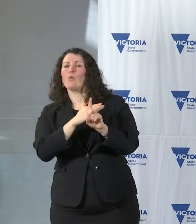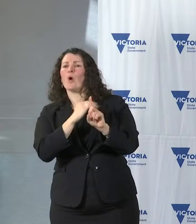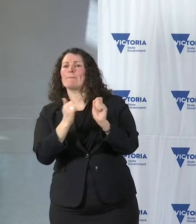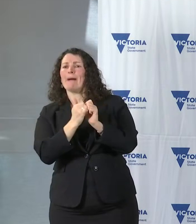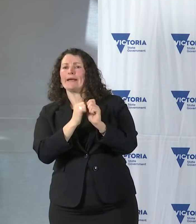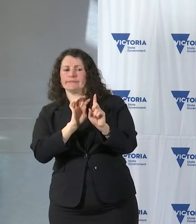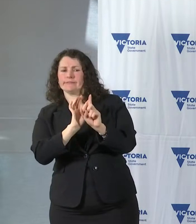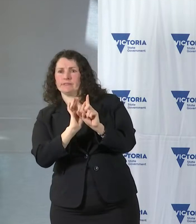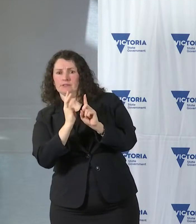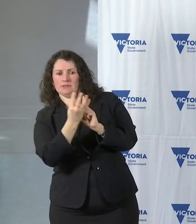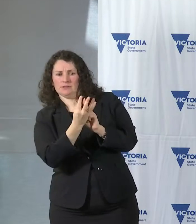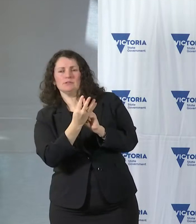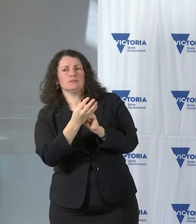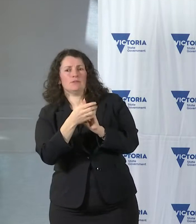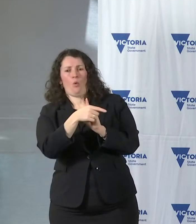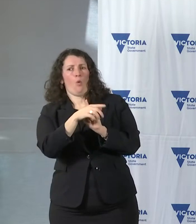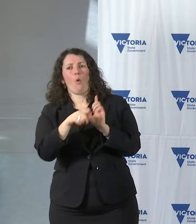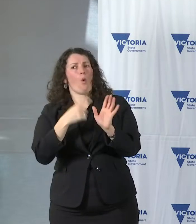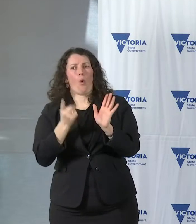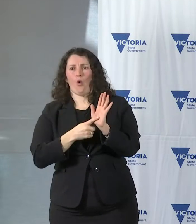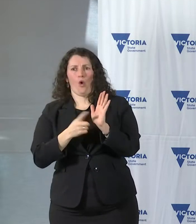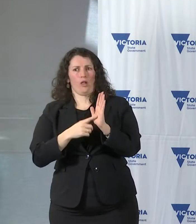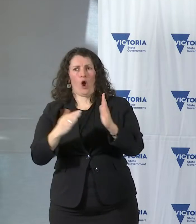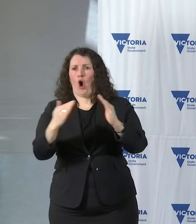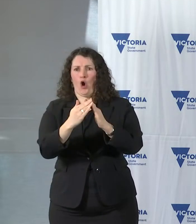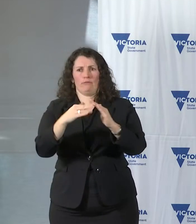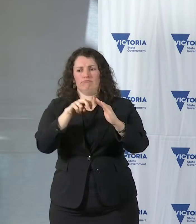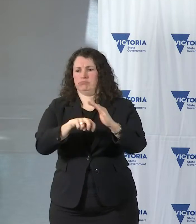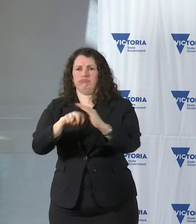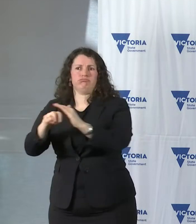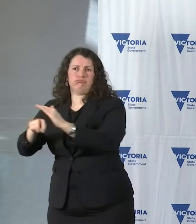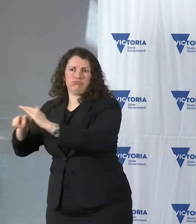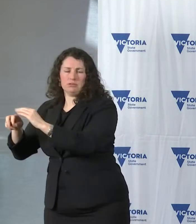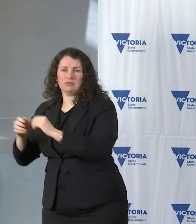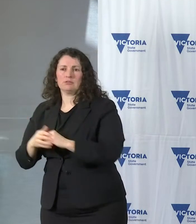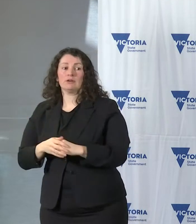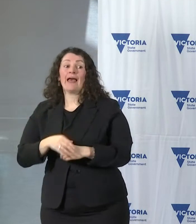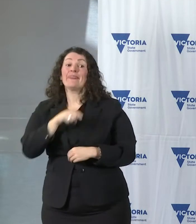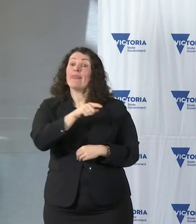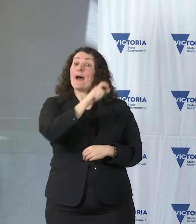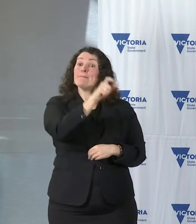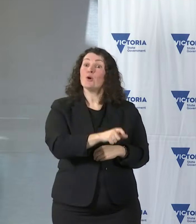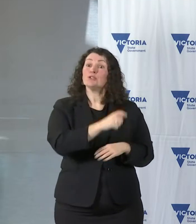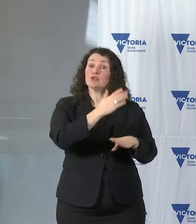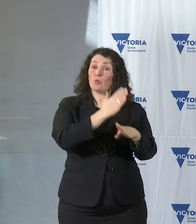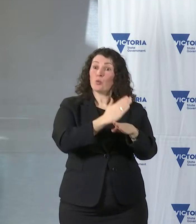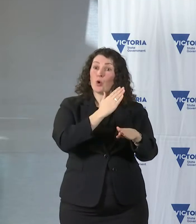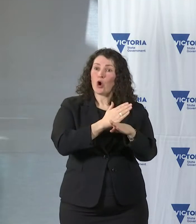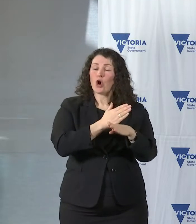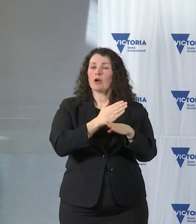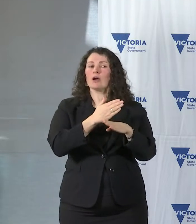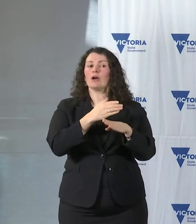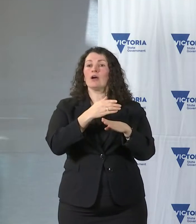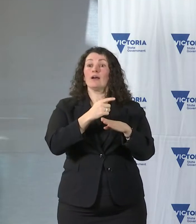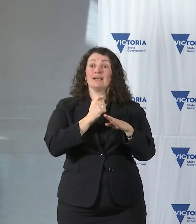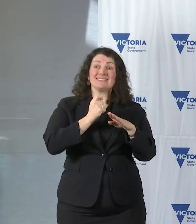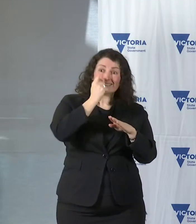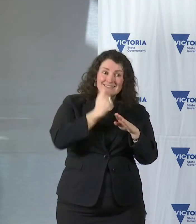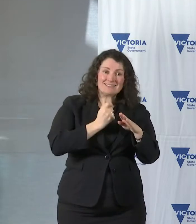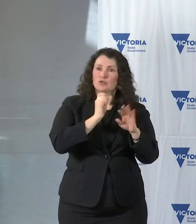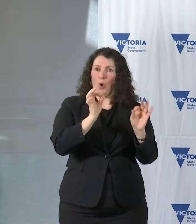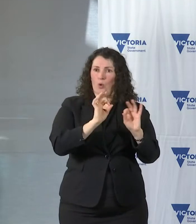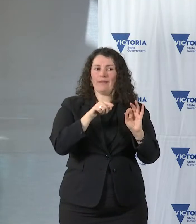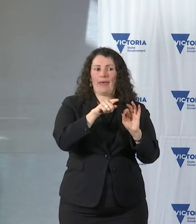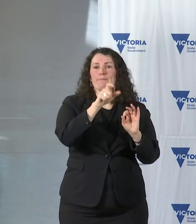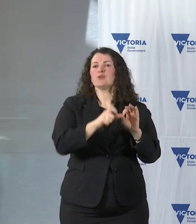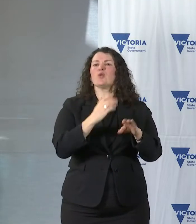controller, and it's a pretty big site, so you know, we don't know if he acquired it there, but out of abundance of caution,